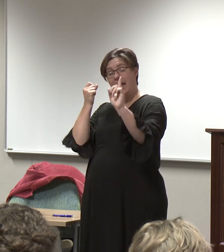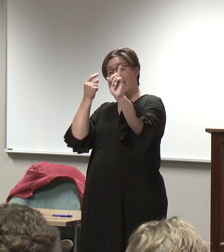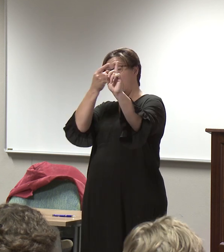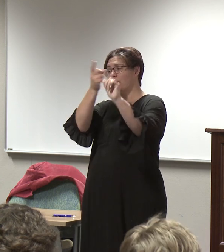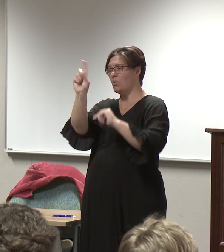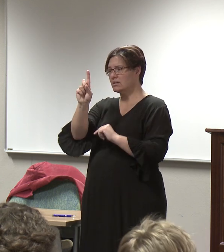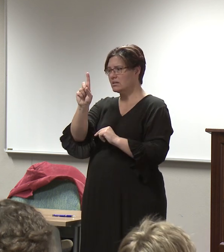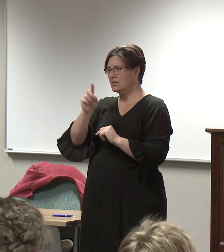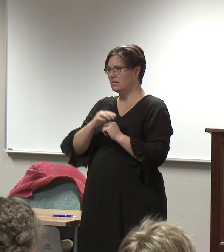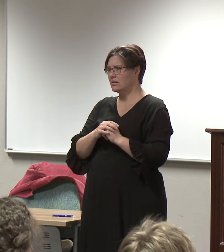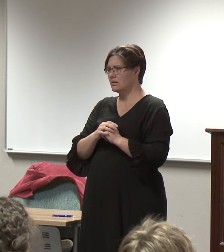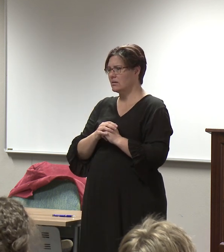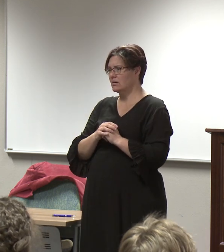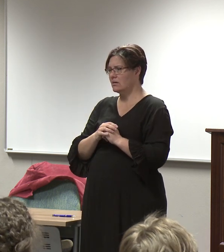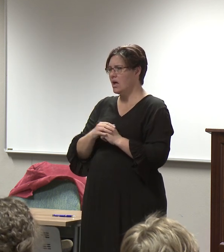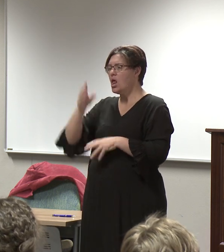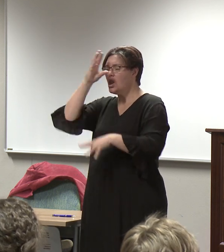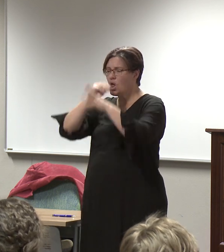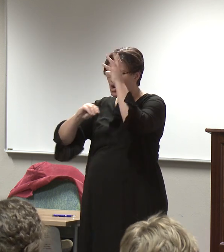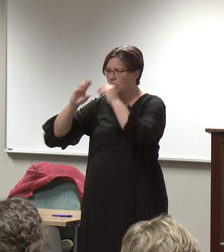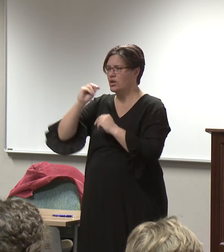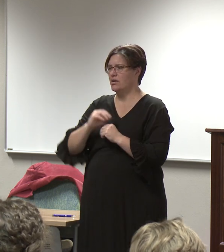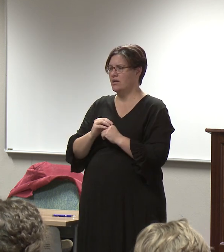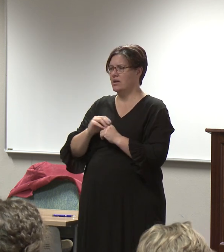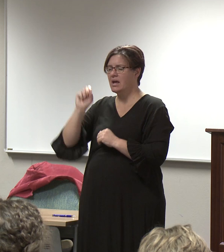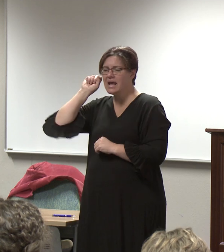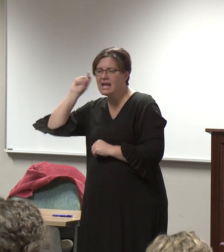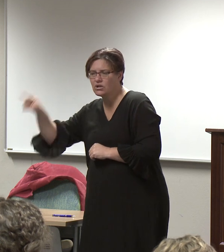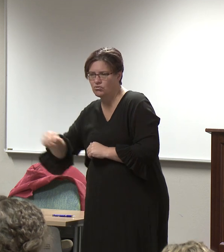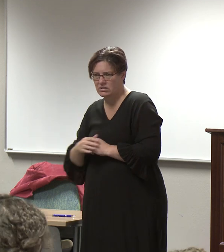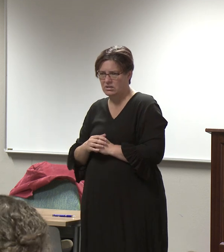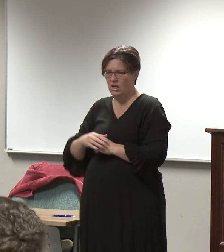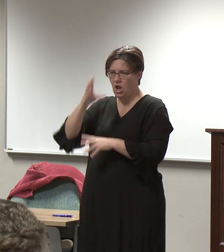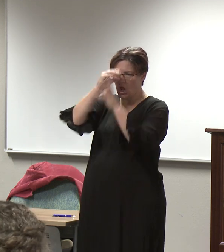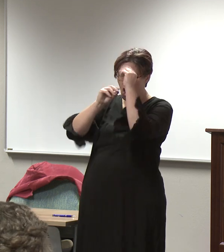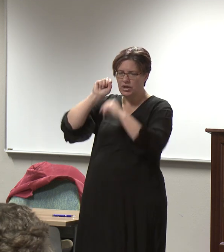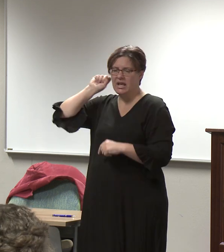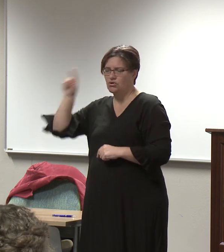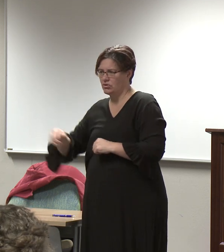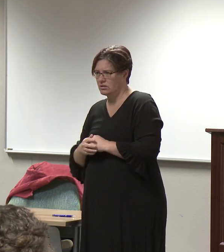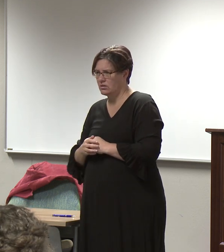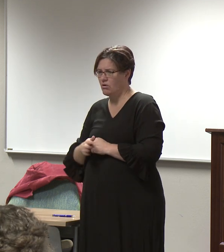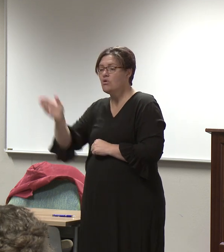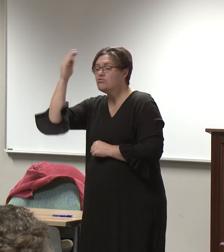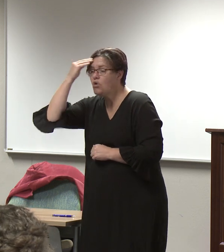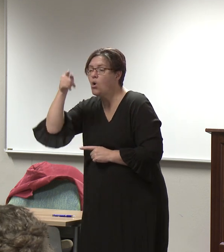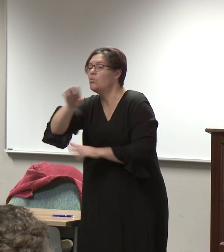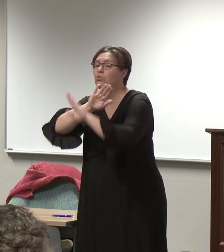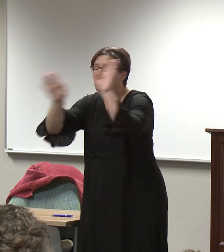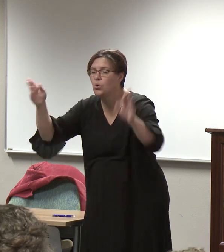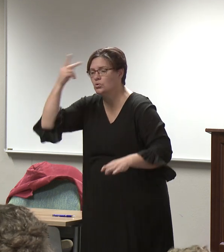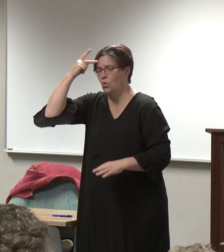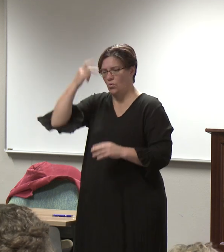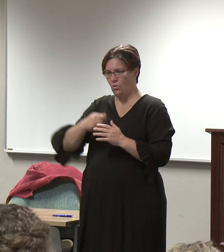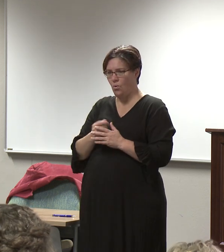is to be learned ignorant. Learned ignorant. Know that we don't know. Because most of the